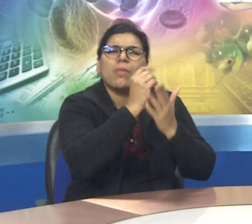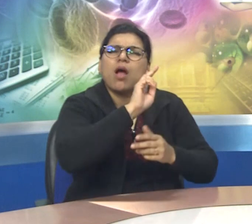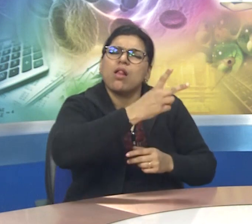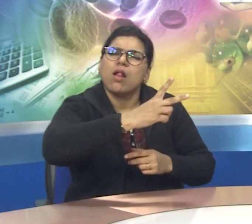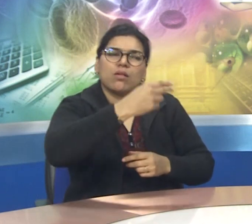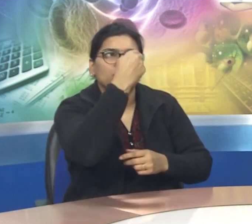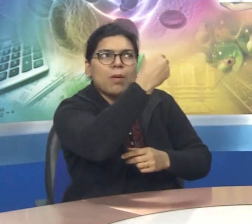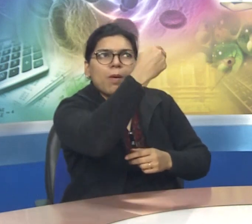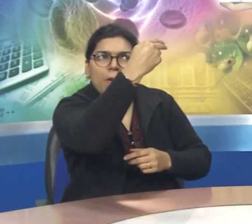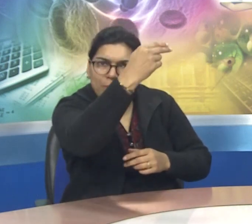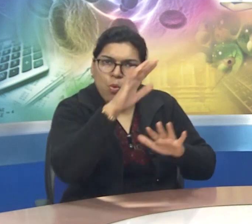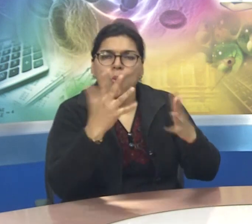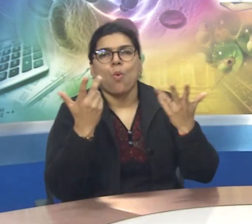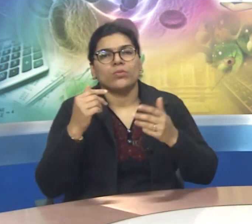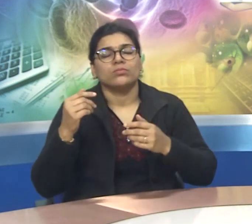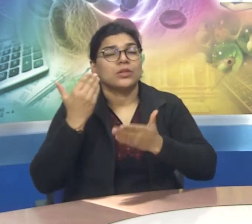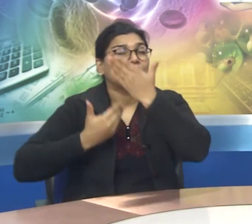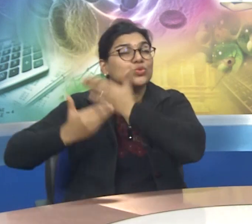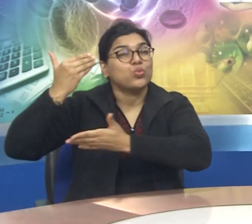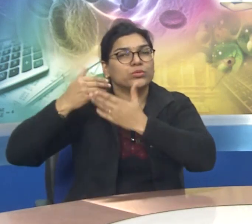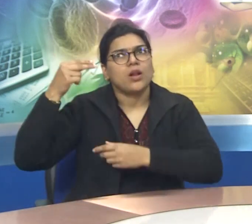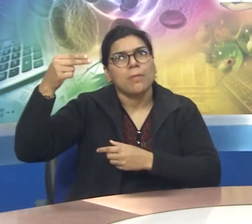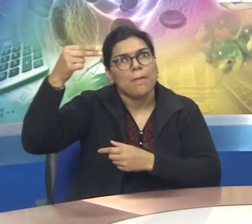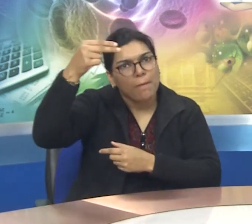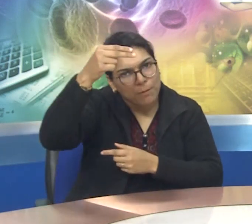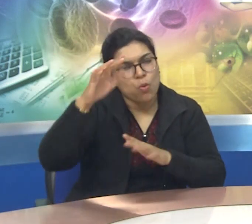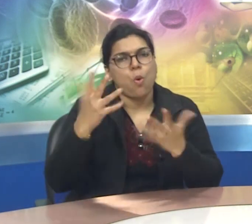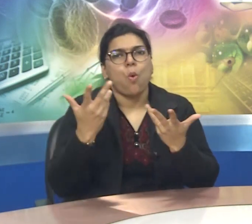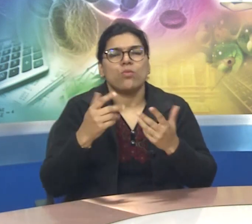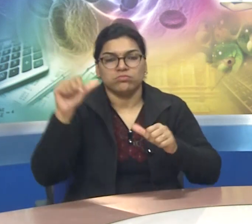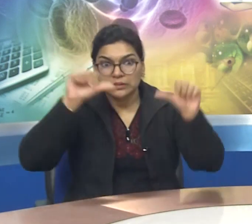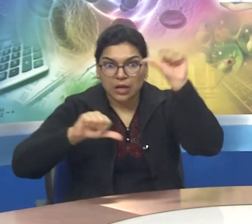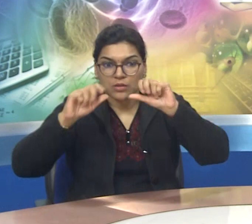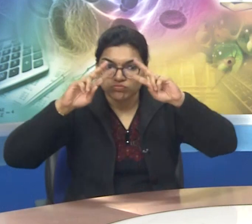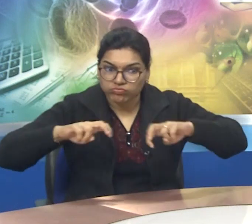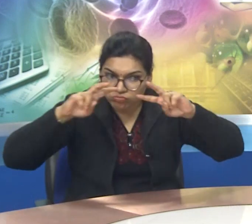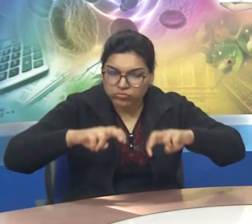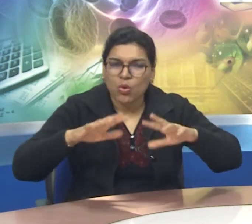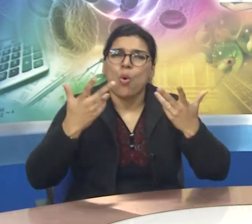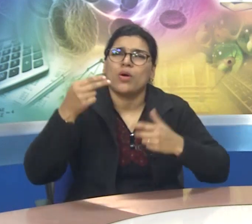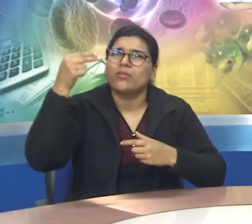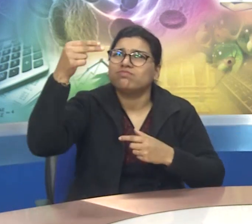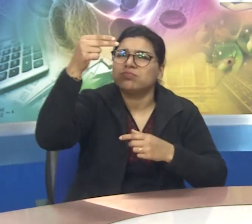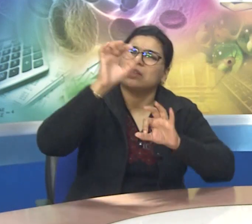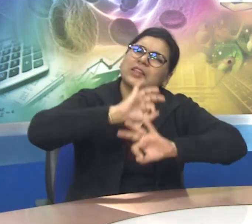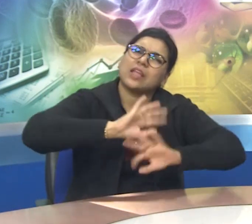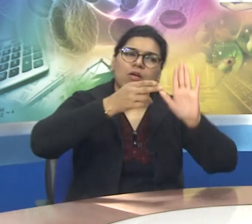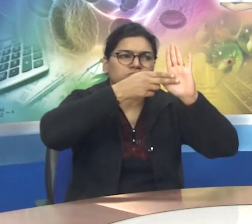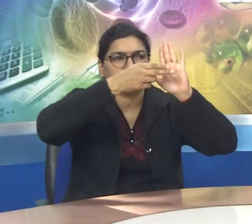That is, the topmost shelf of the book rack should be within easy reach of a person of